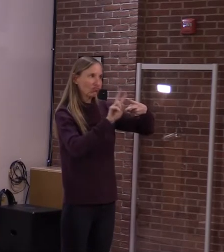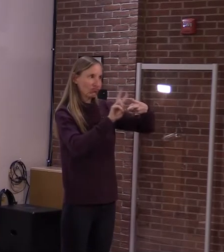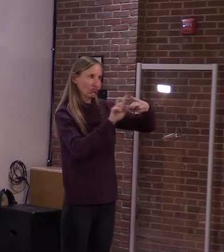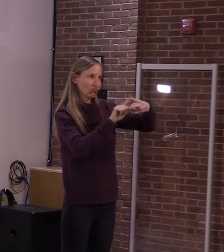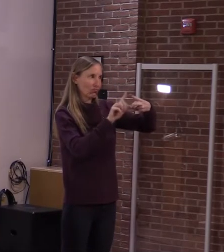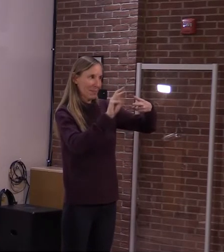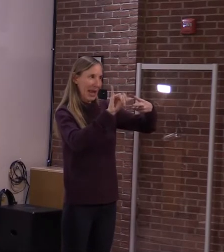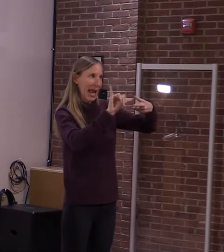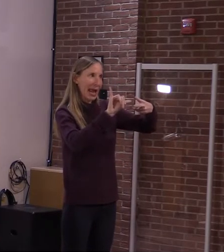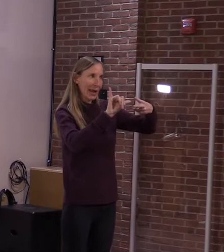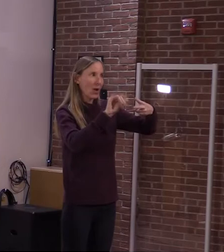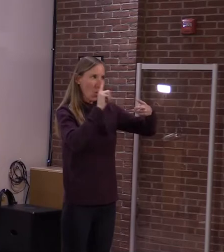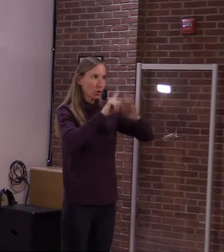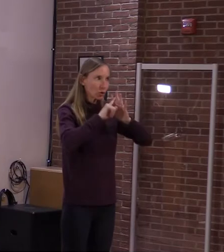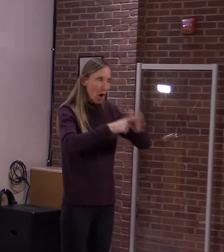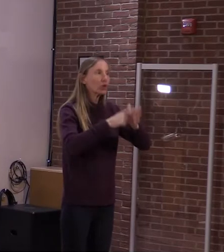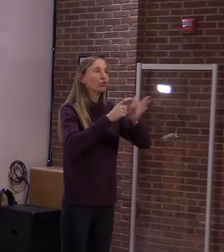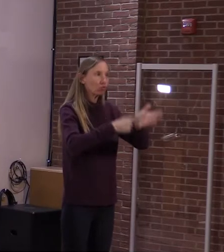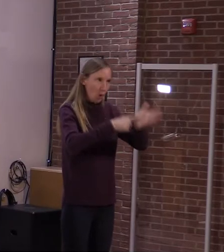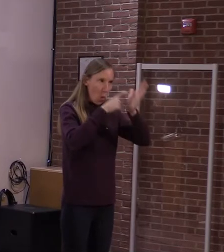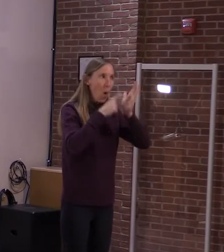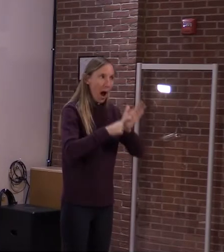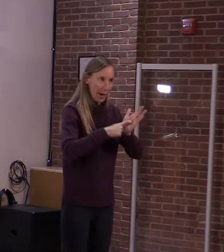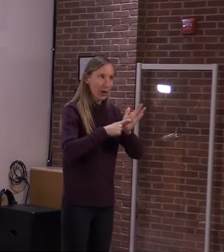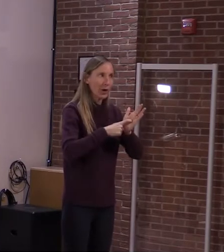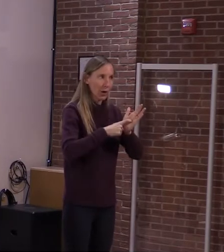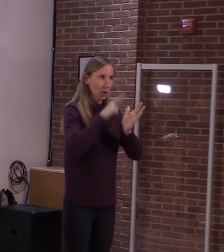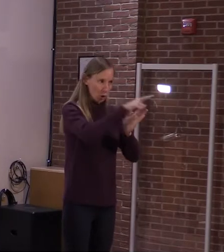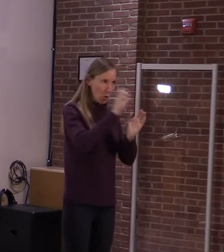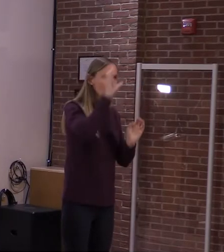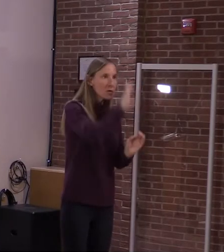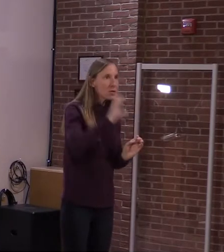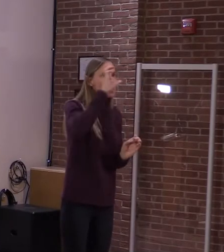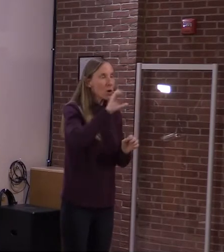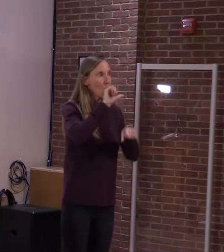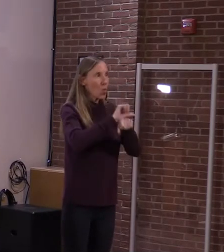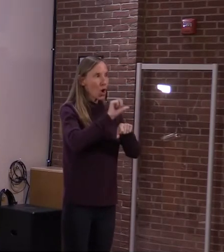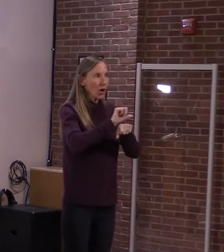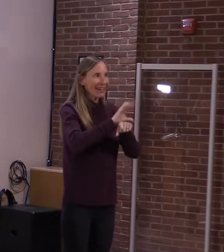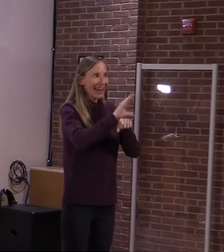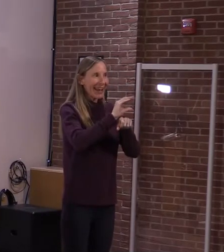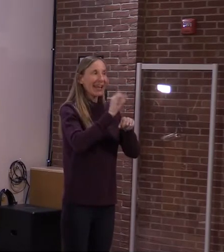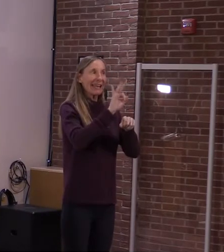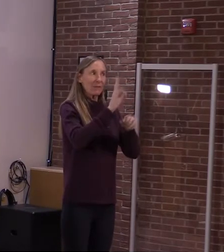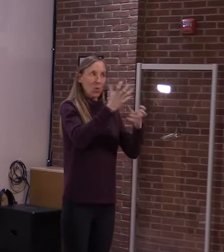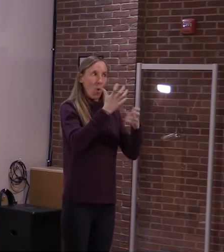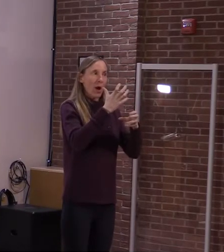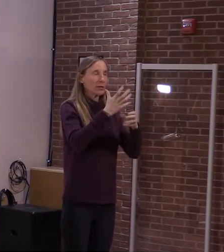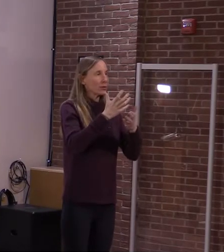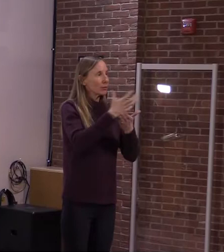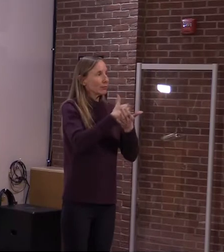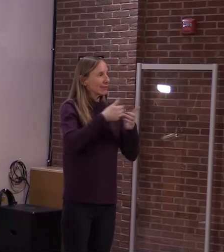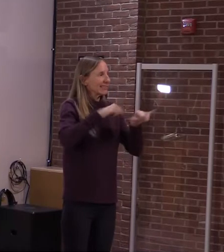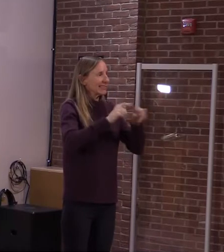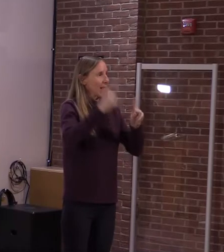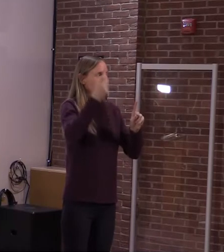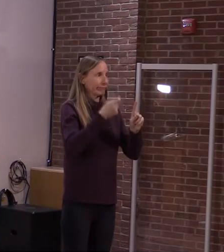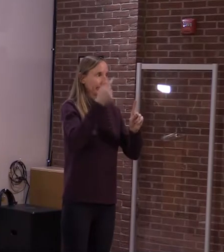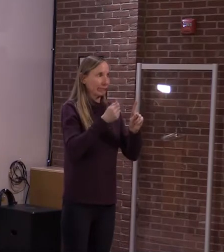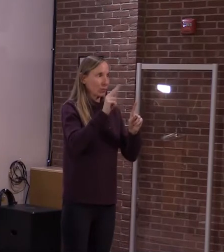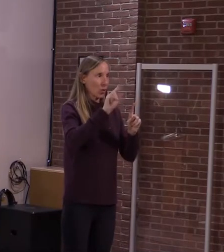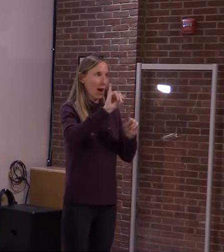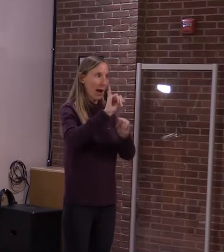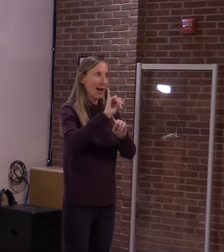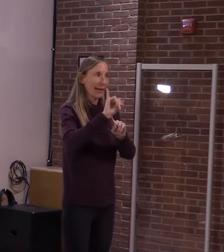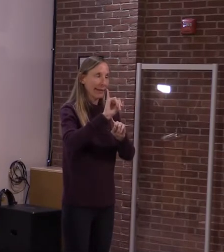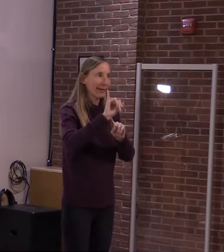week. But I think for those listening, the work search requirement will be reinstituted within the